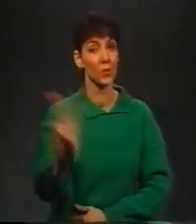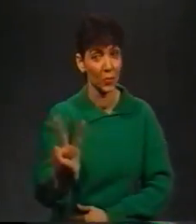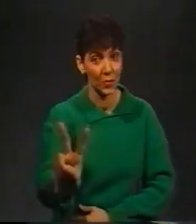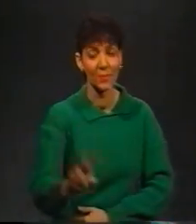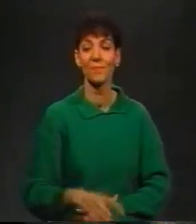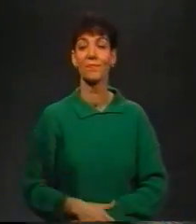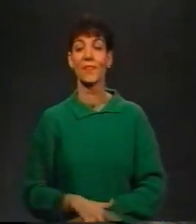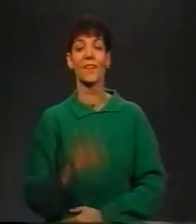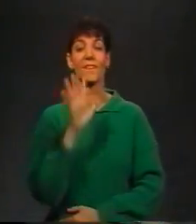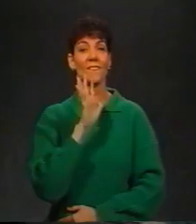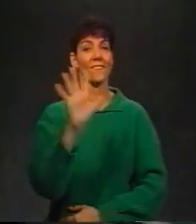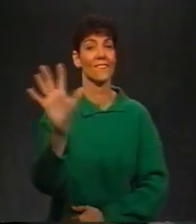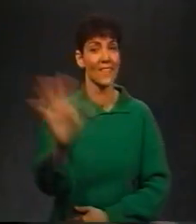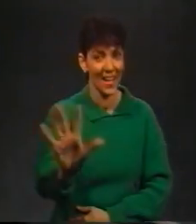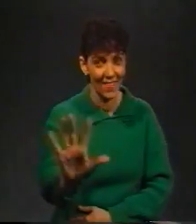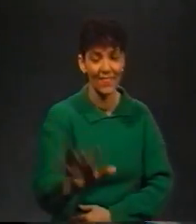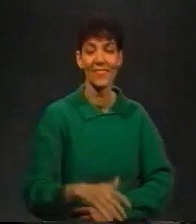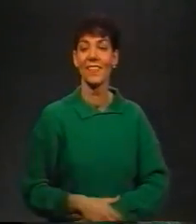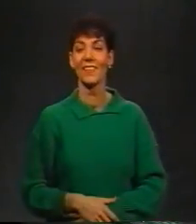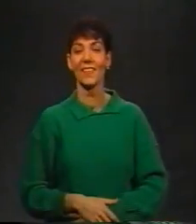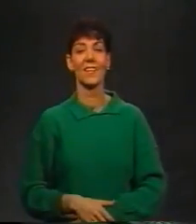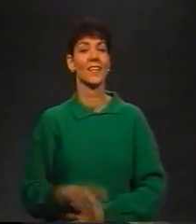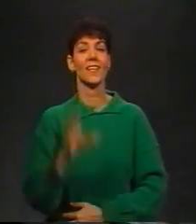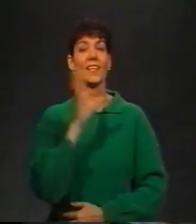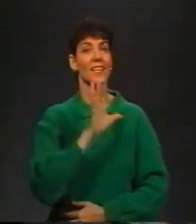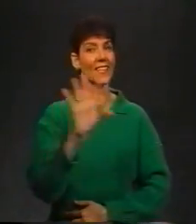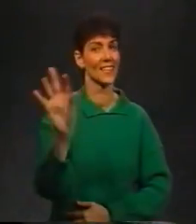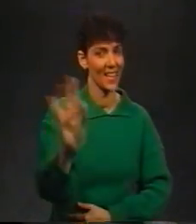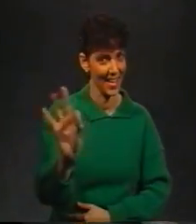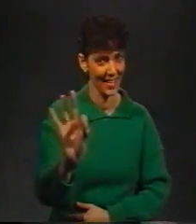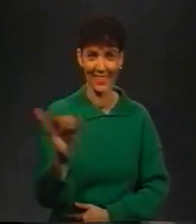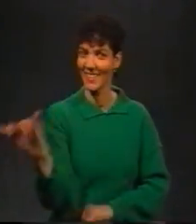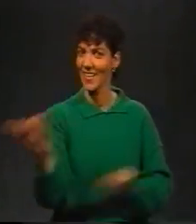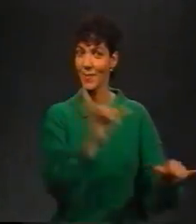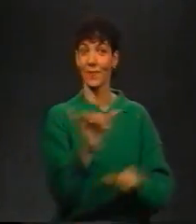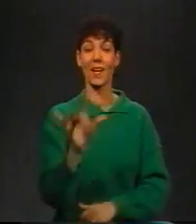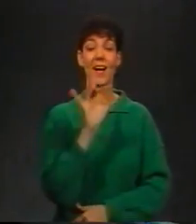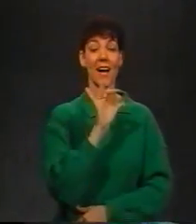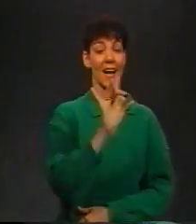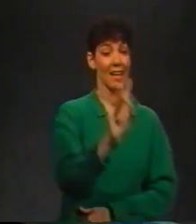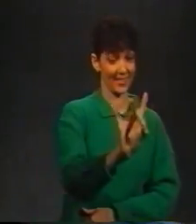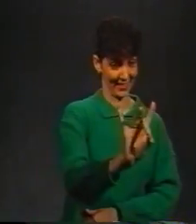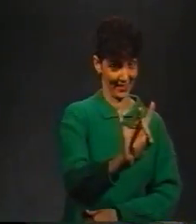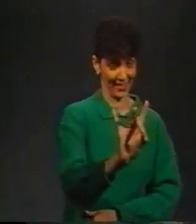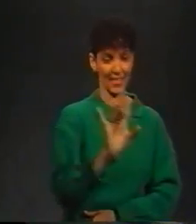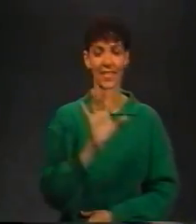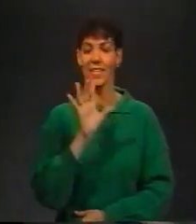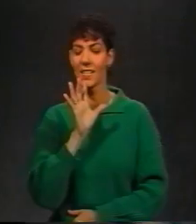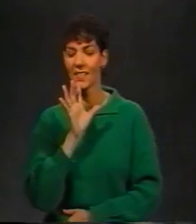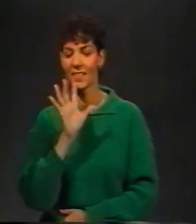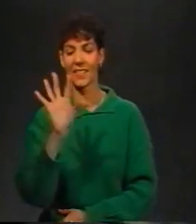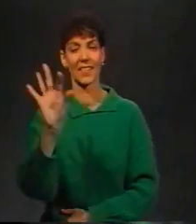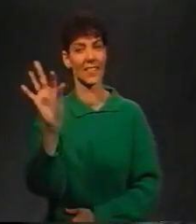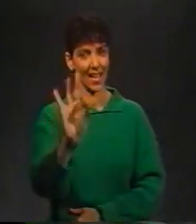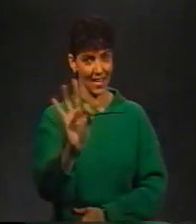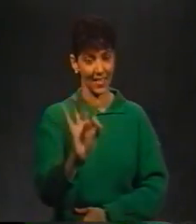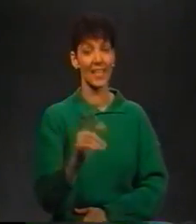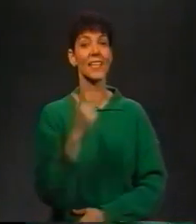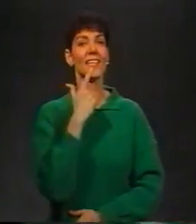different point of contact, the signer's chin. The shaking movement also appears with age numbers. Above